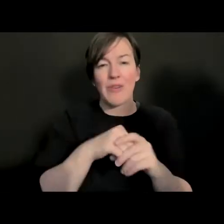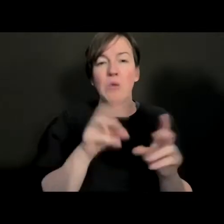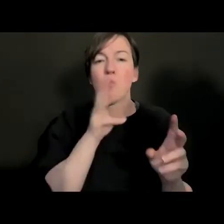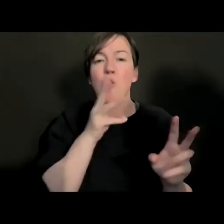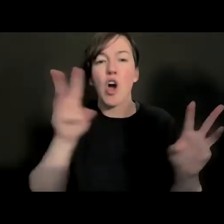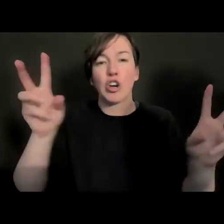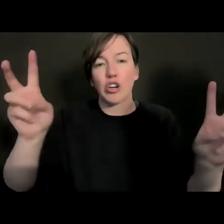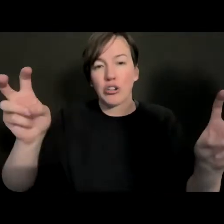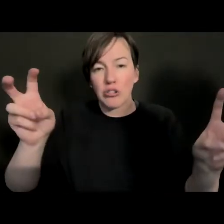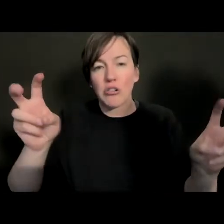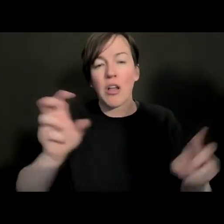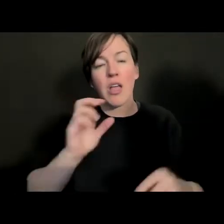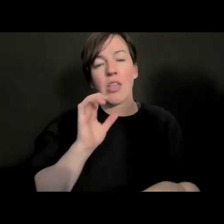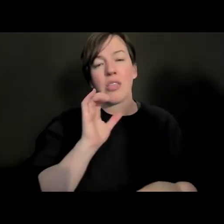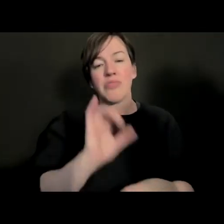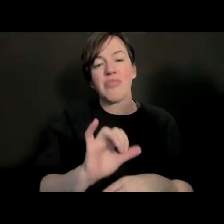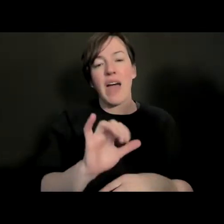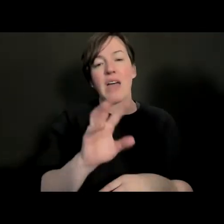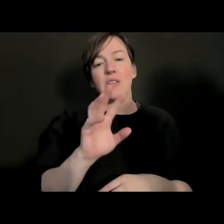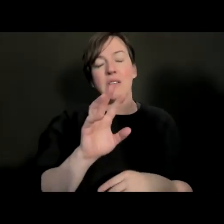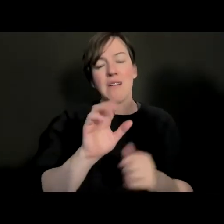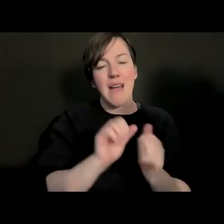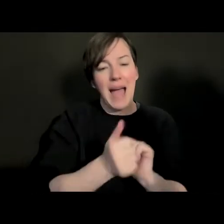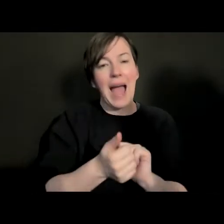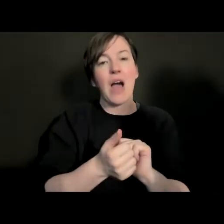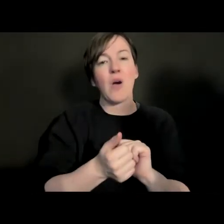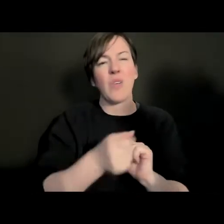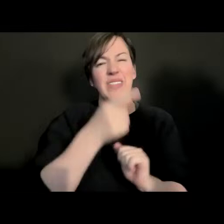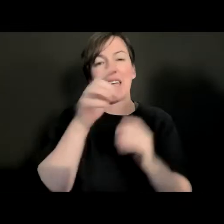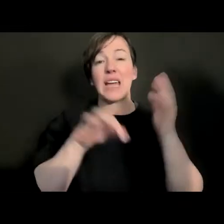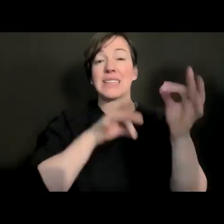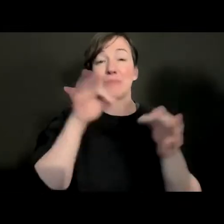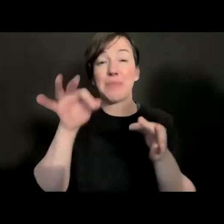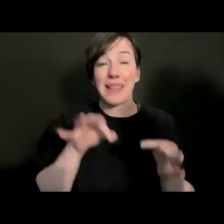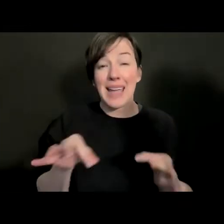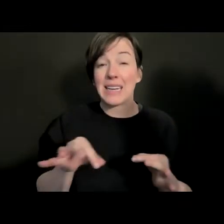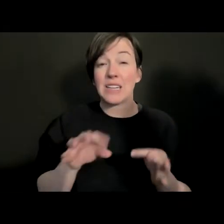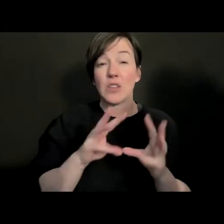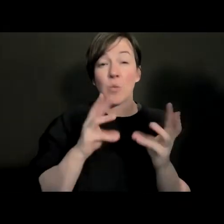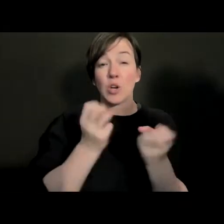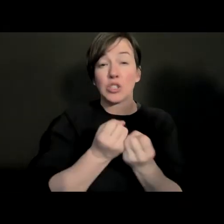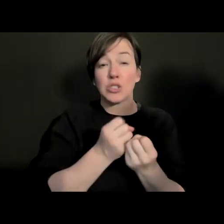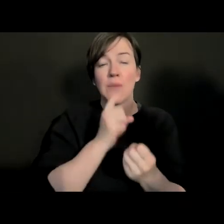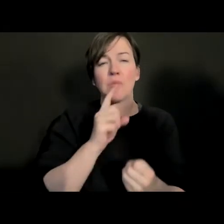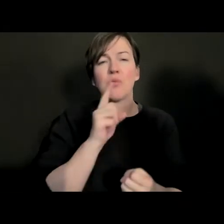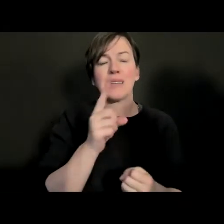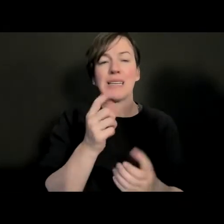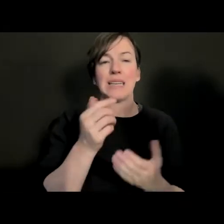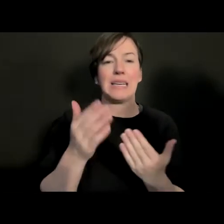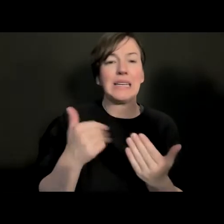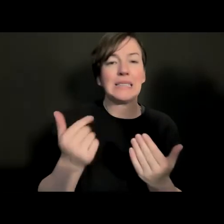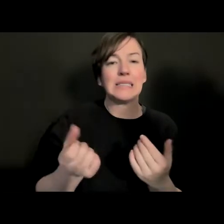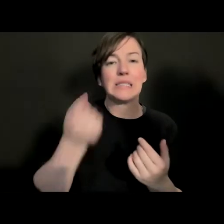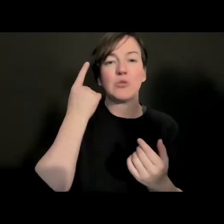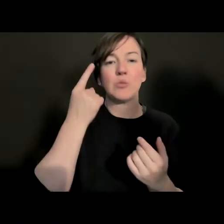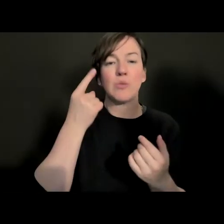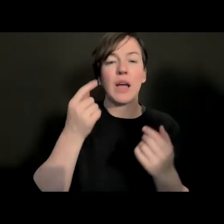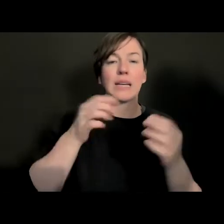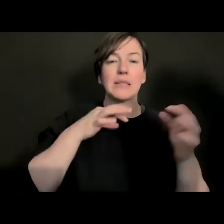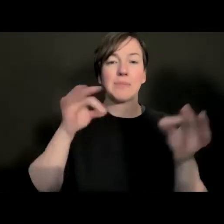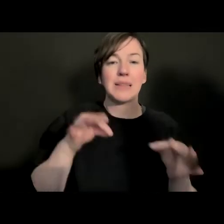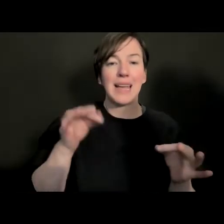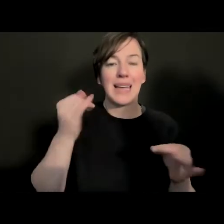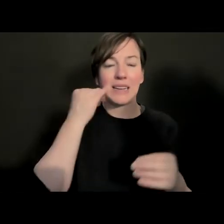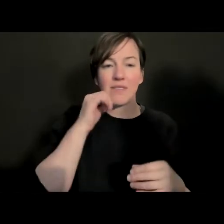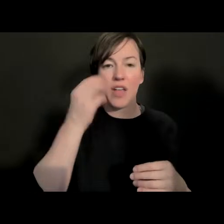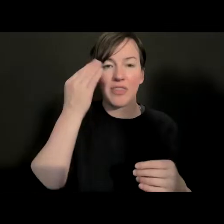like the way that things were explained was really, it was really easy to explain if you hadn't thought